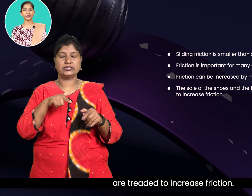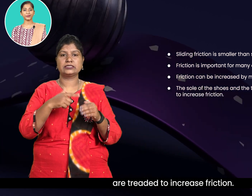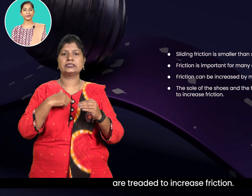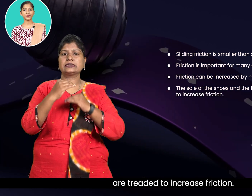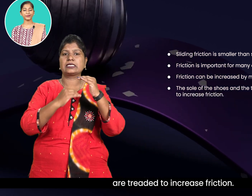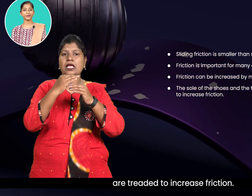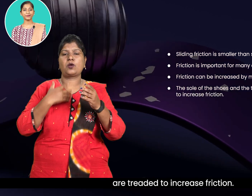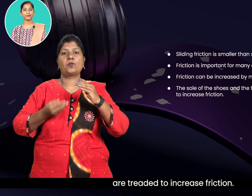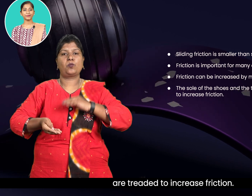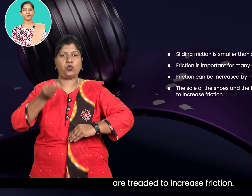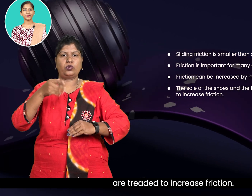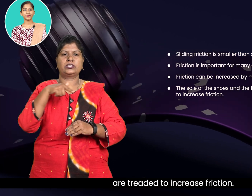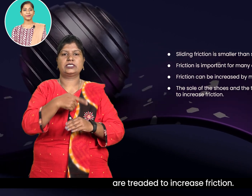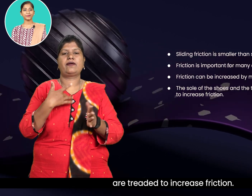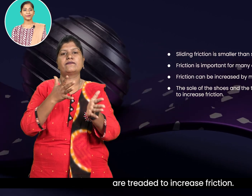friction.